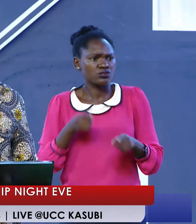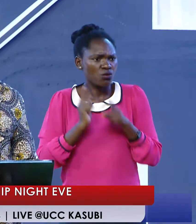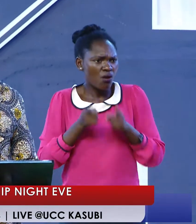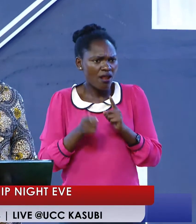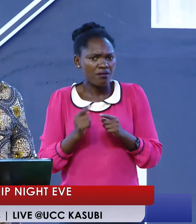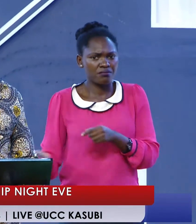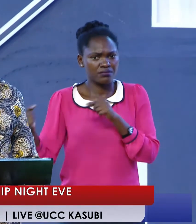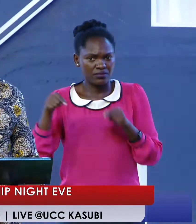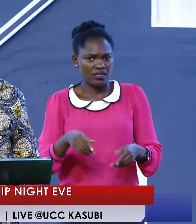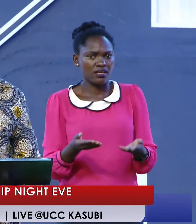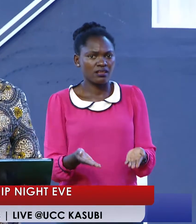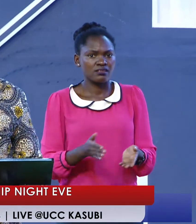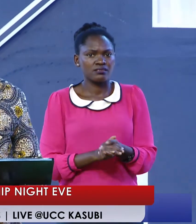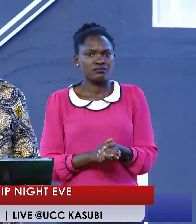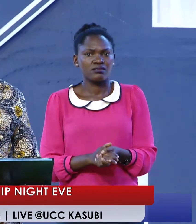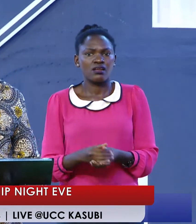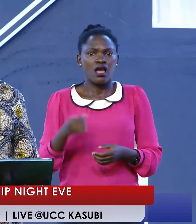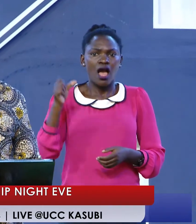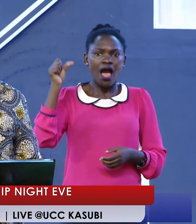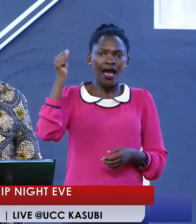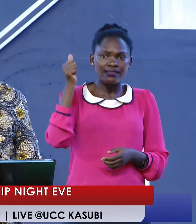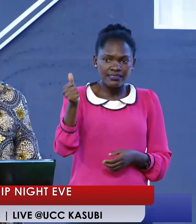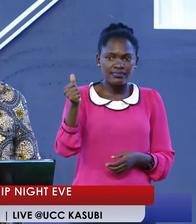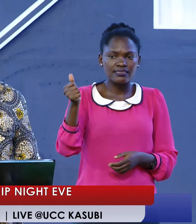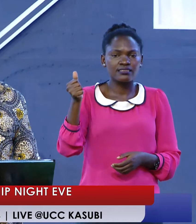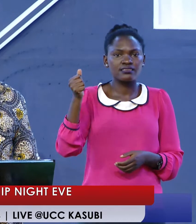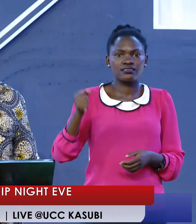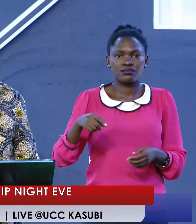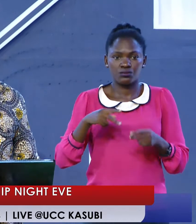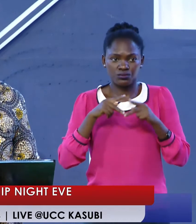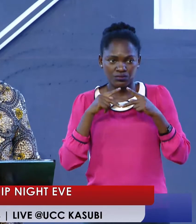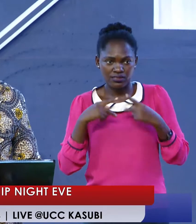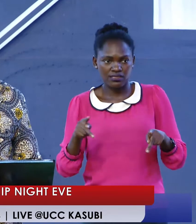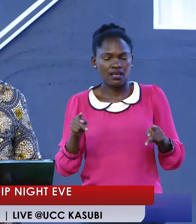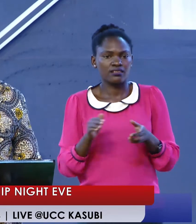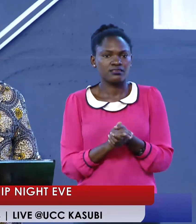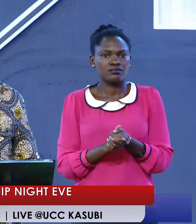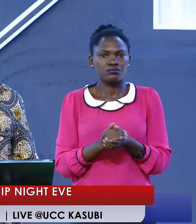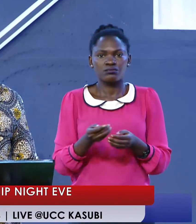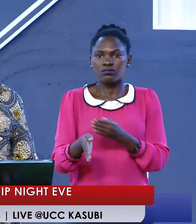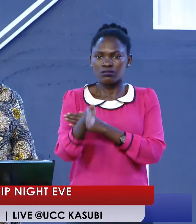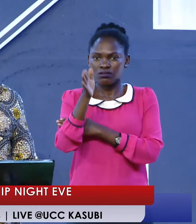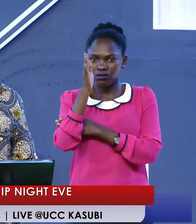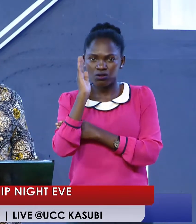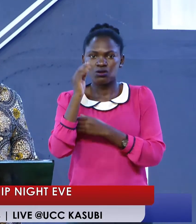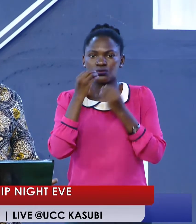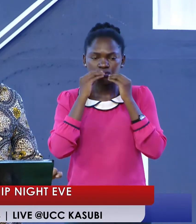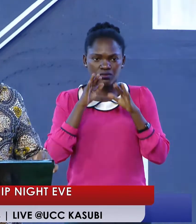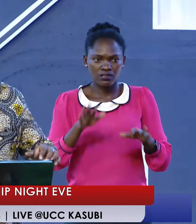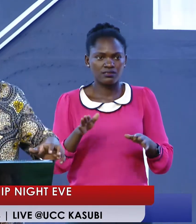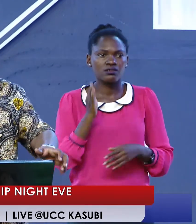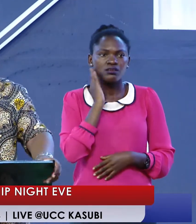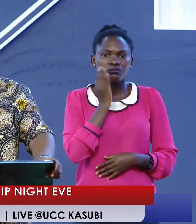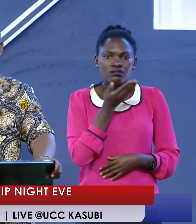reach. By the time it clocks 6:30, we will have begun. May the Lord bless you greatly.